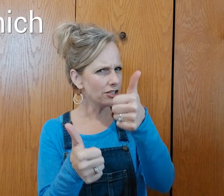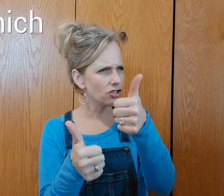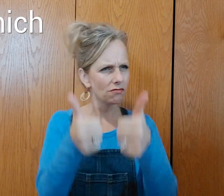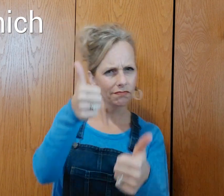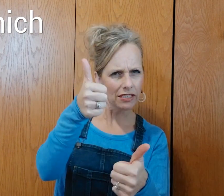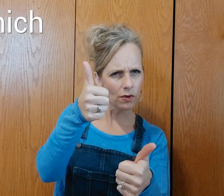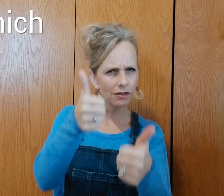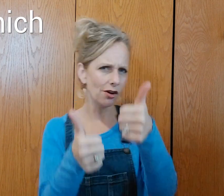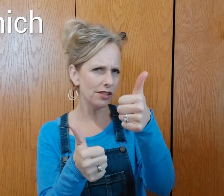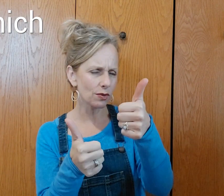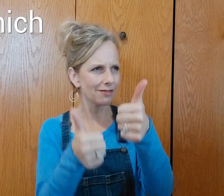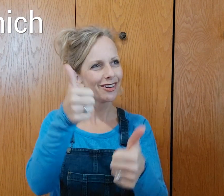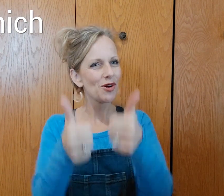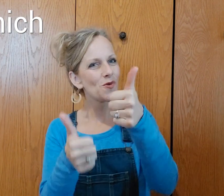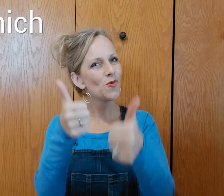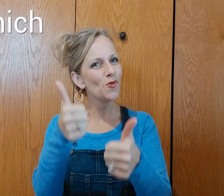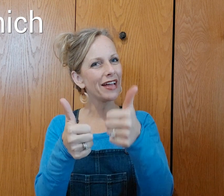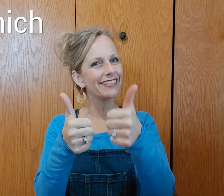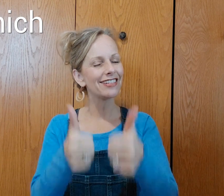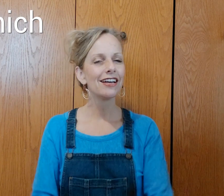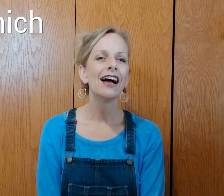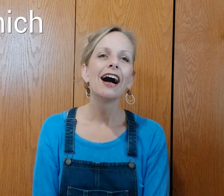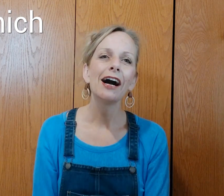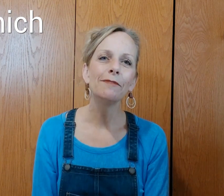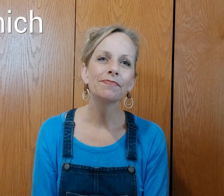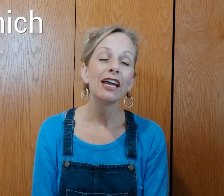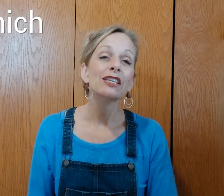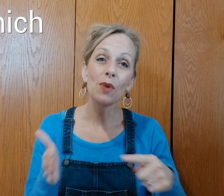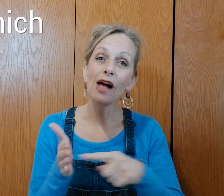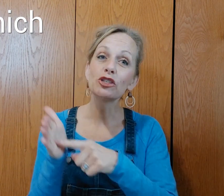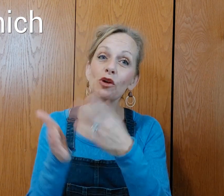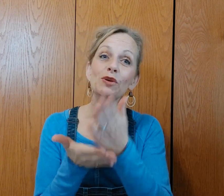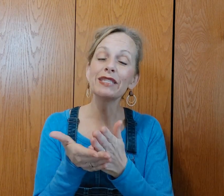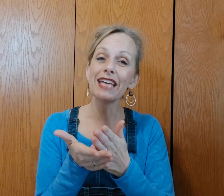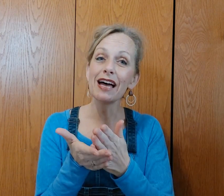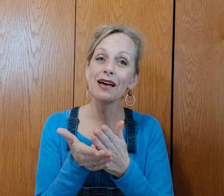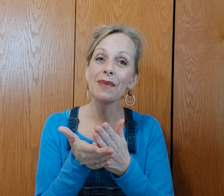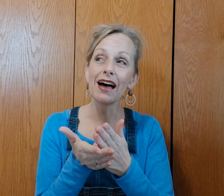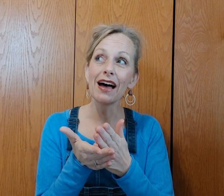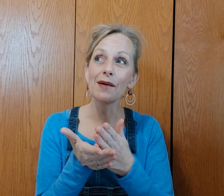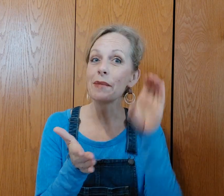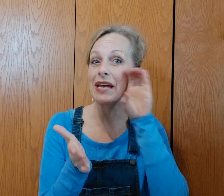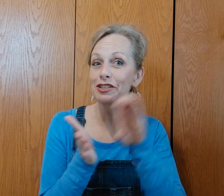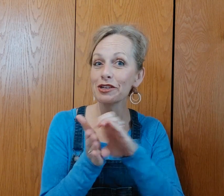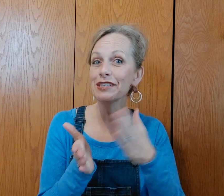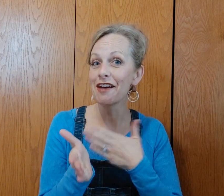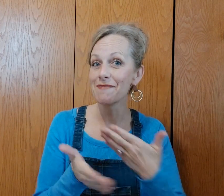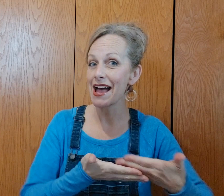which? This one or this one? Which? So I'll show you some pictures of